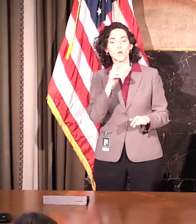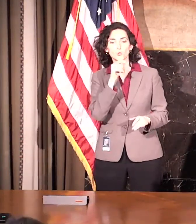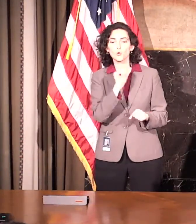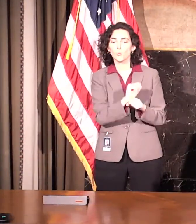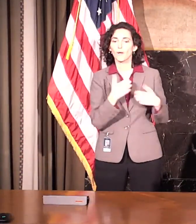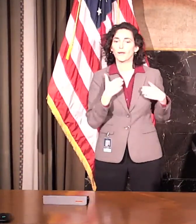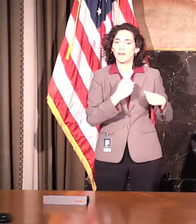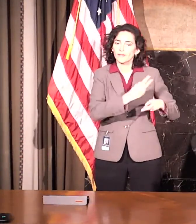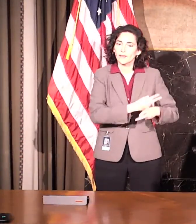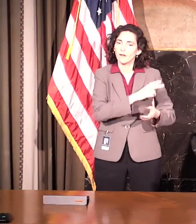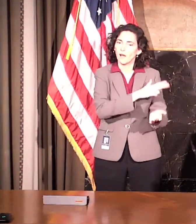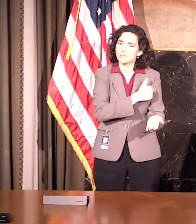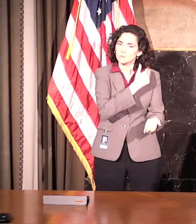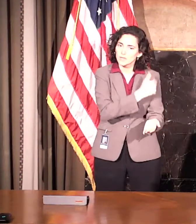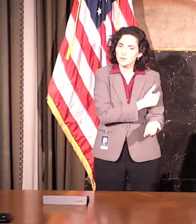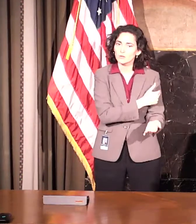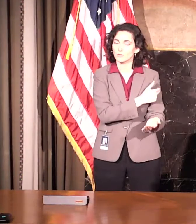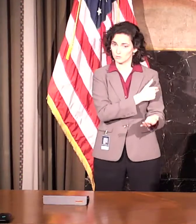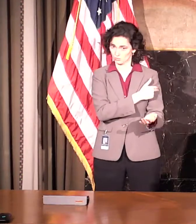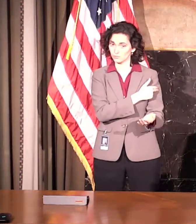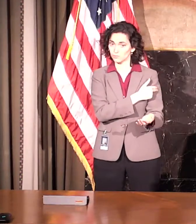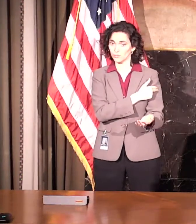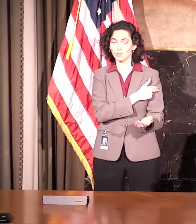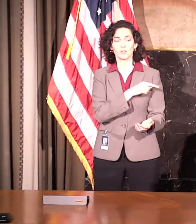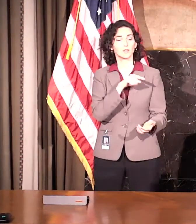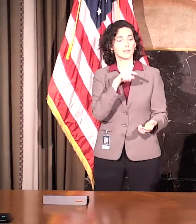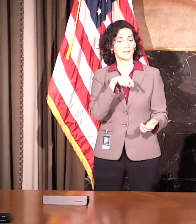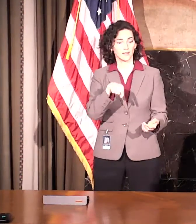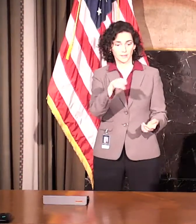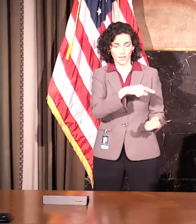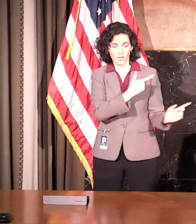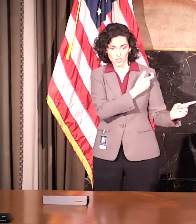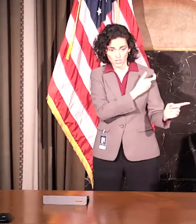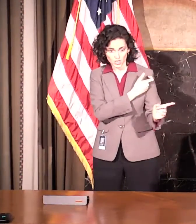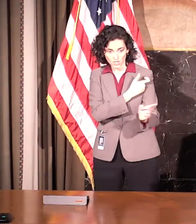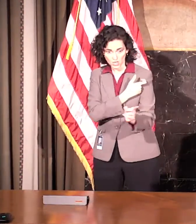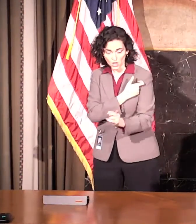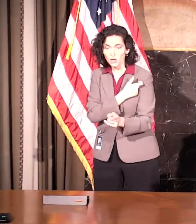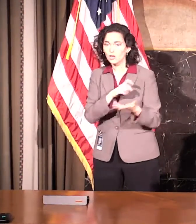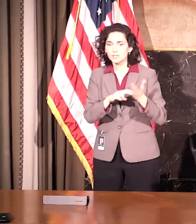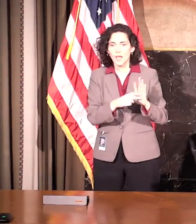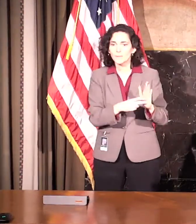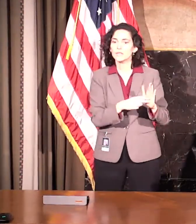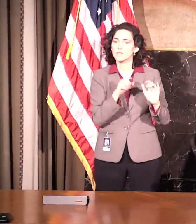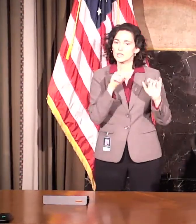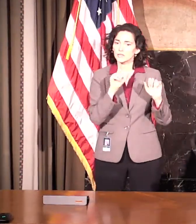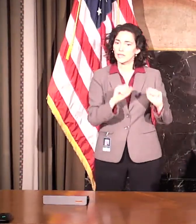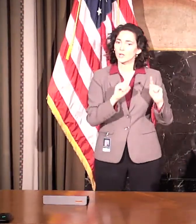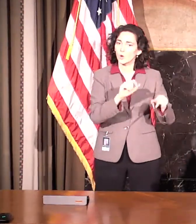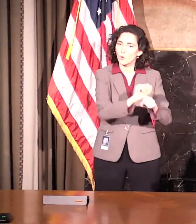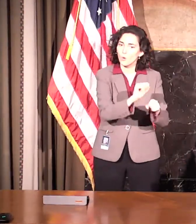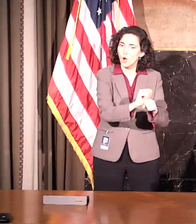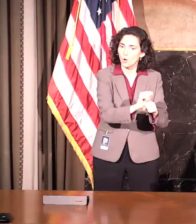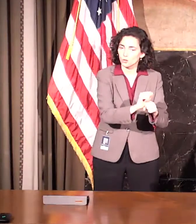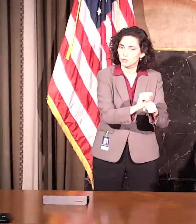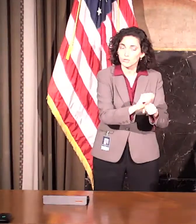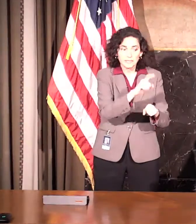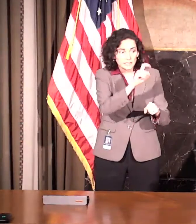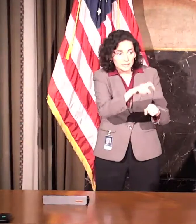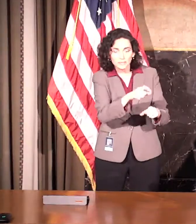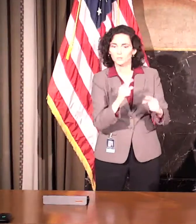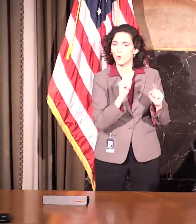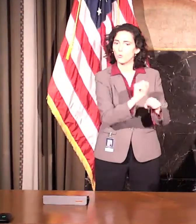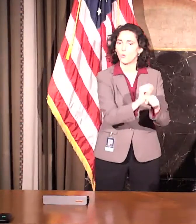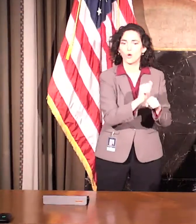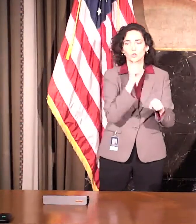workers and hospitals, then they aren't out either isolating or quarantining when they're needed